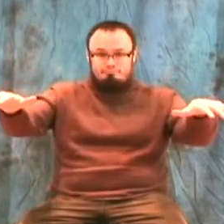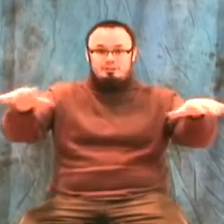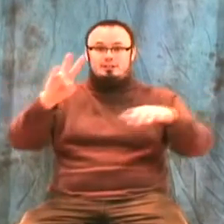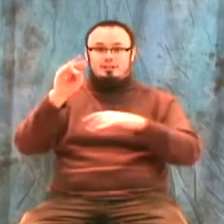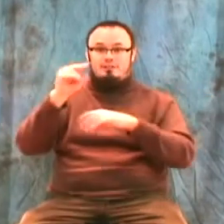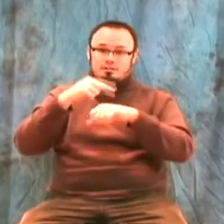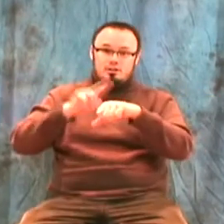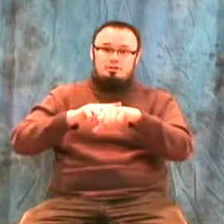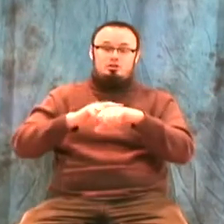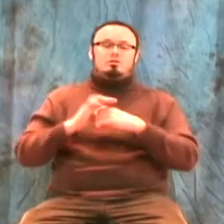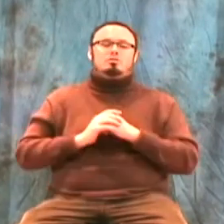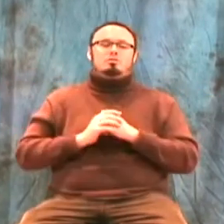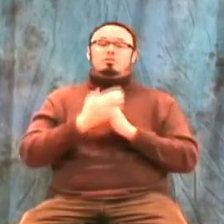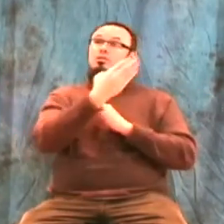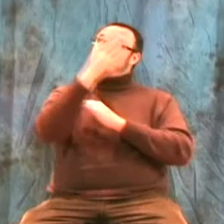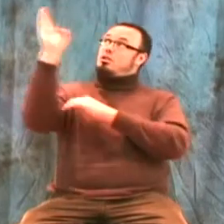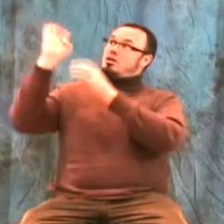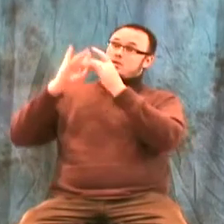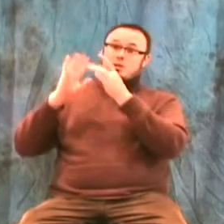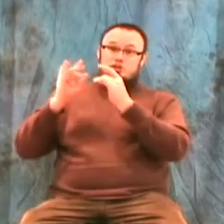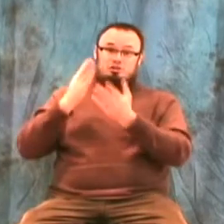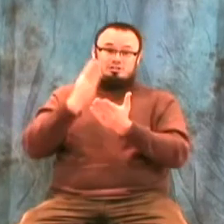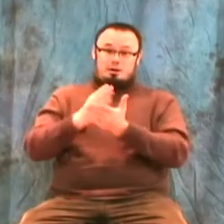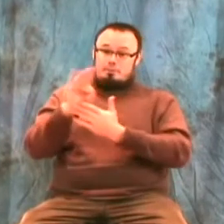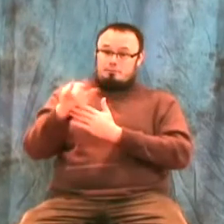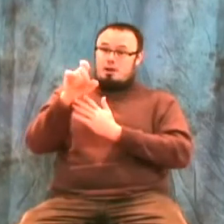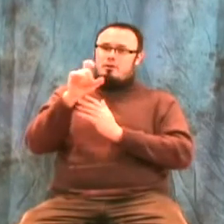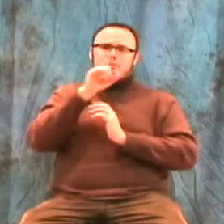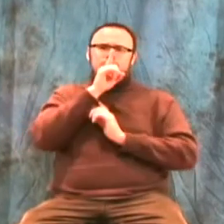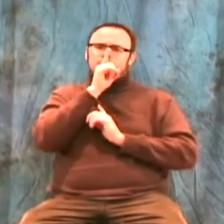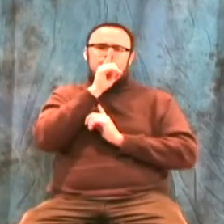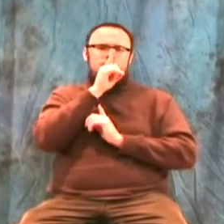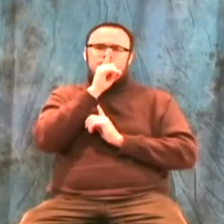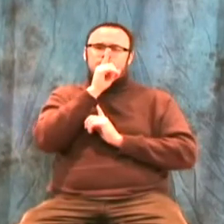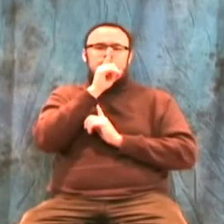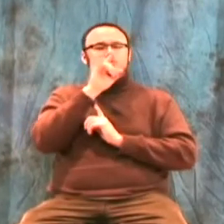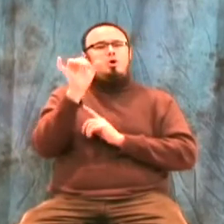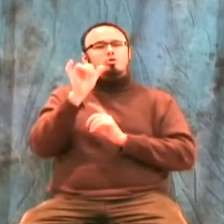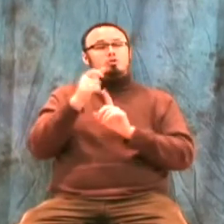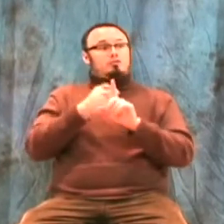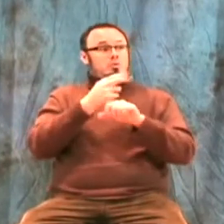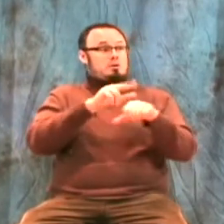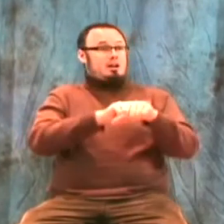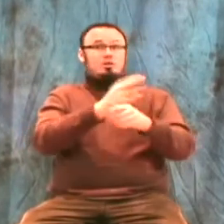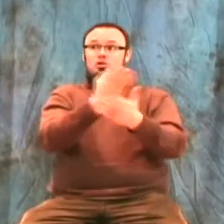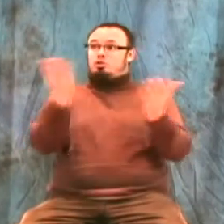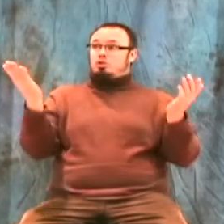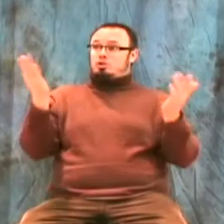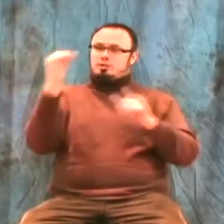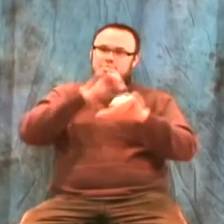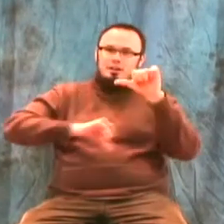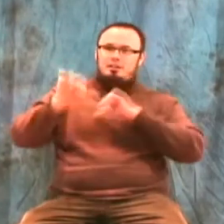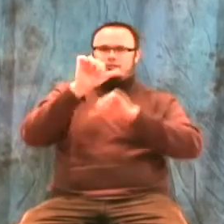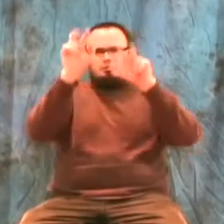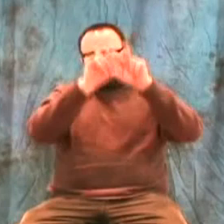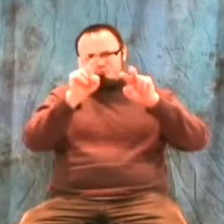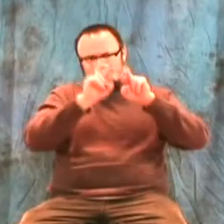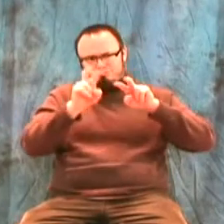The messages from God don't stop with the Bible, though. They also come from nature and the scientific examination of the physical